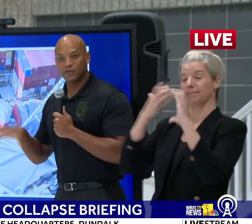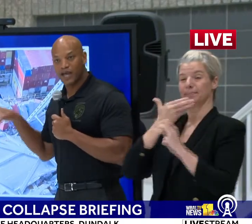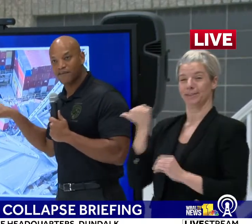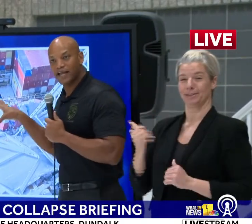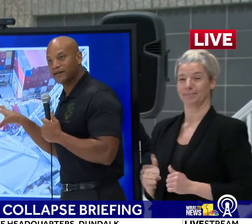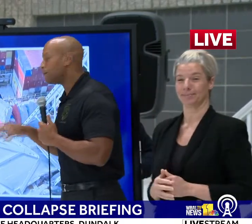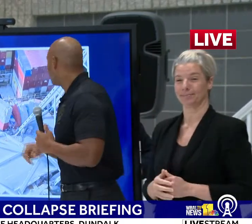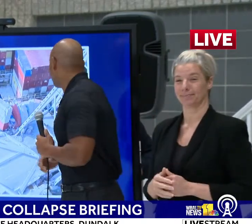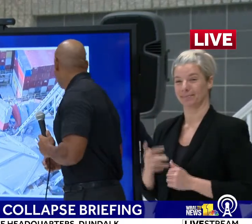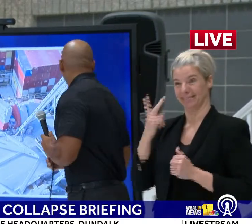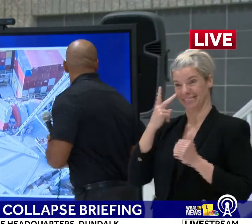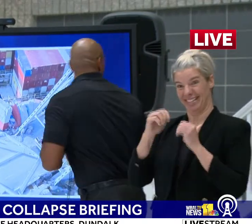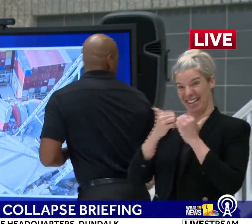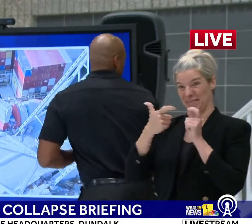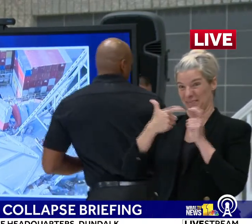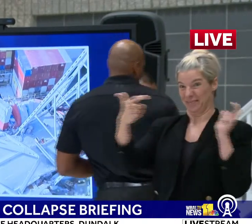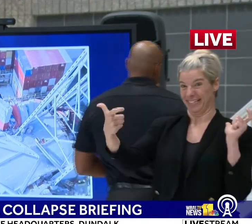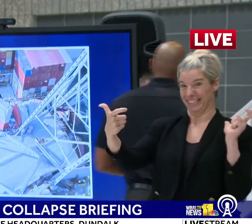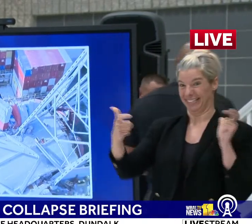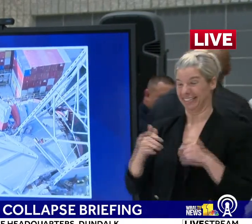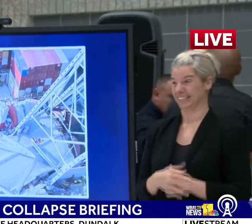enormity of the task that we have at hand.